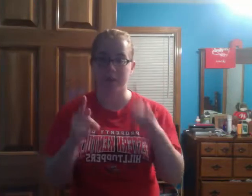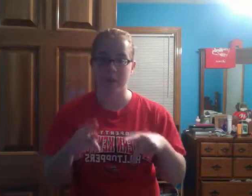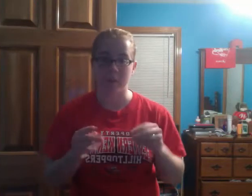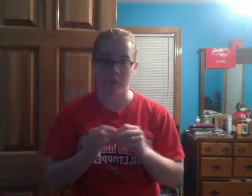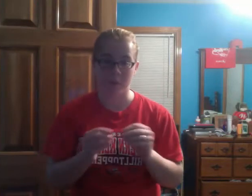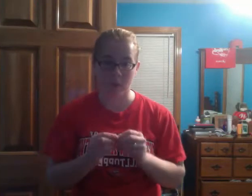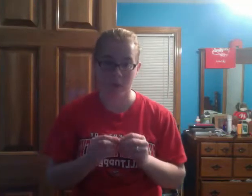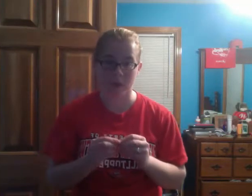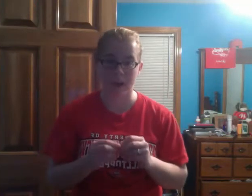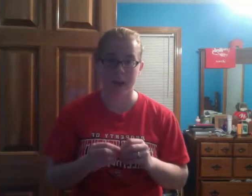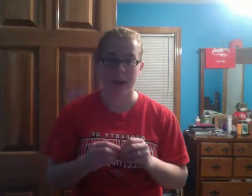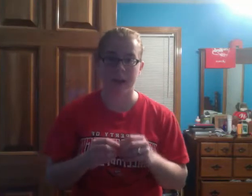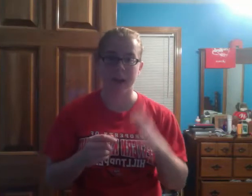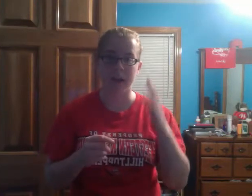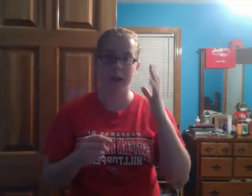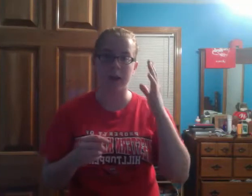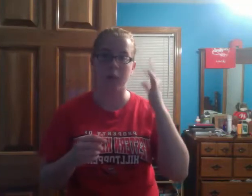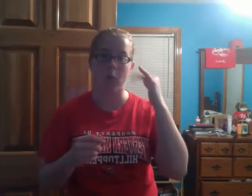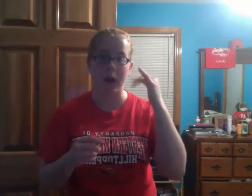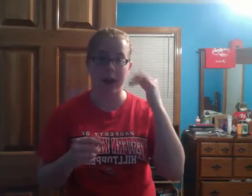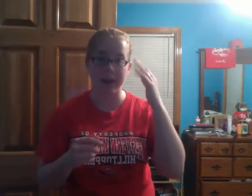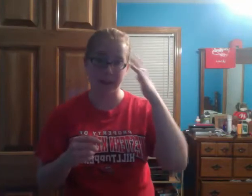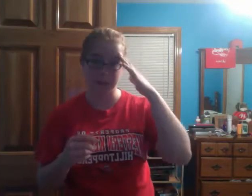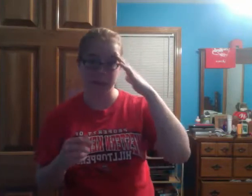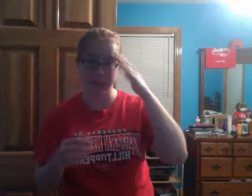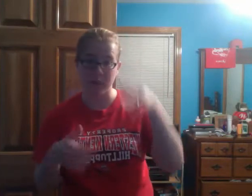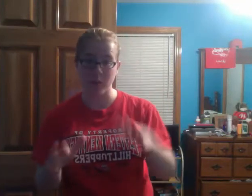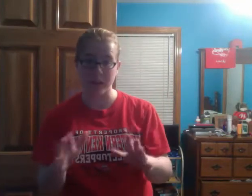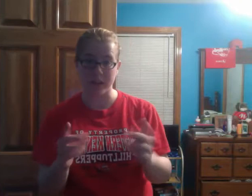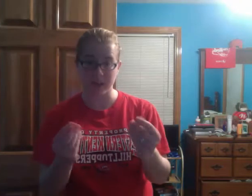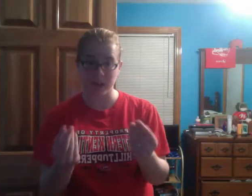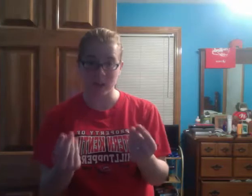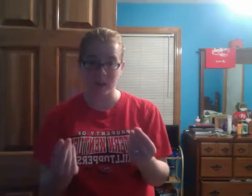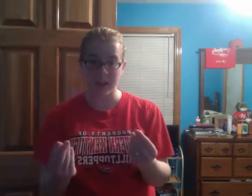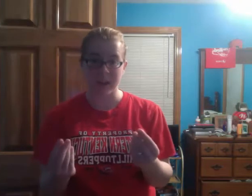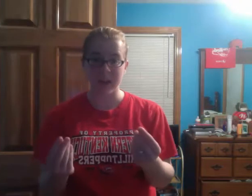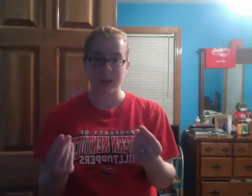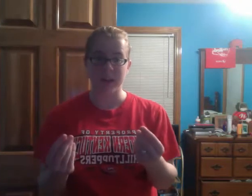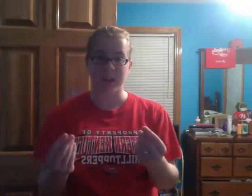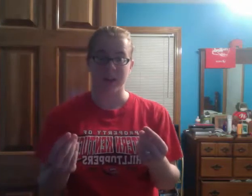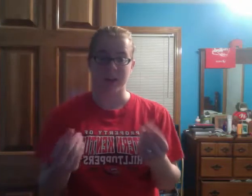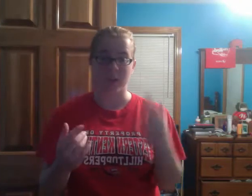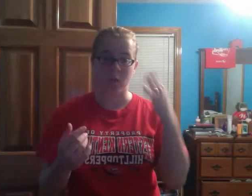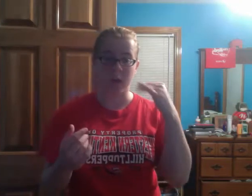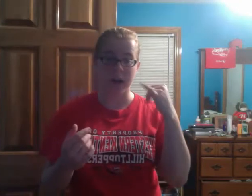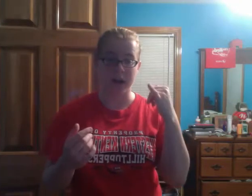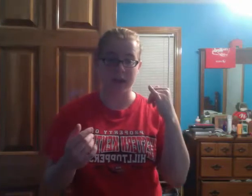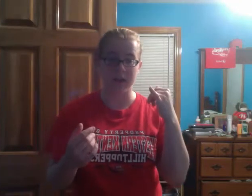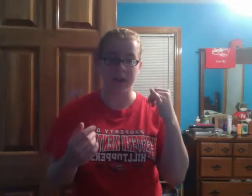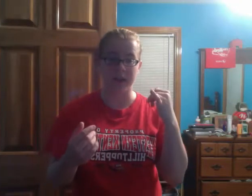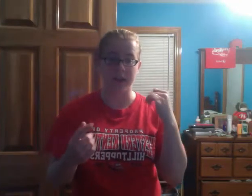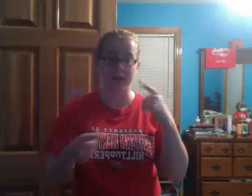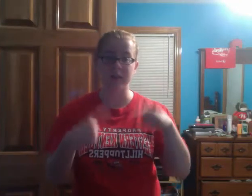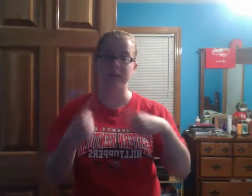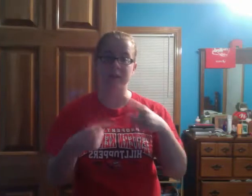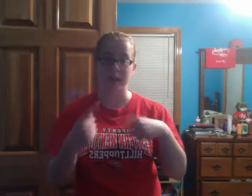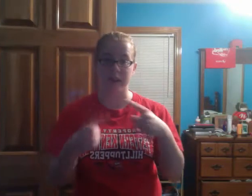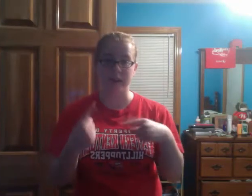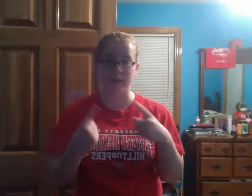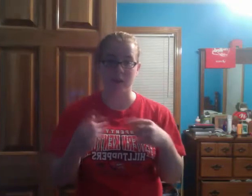people more and why they think the way they do and why they sign a certain